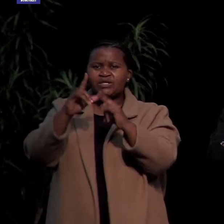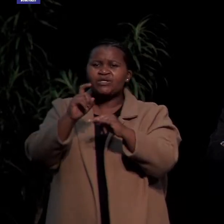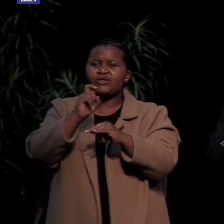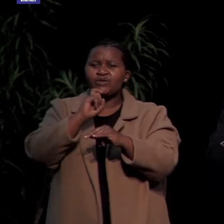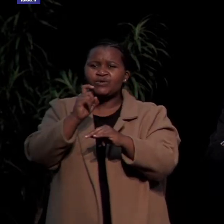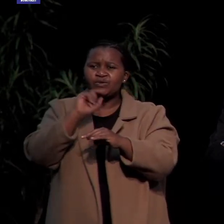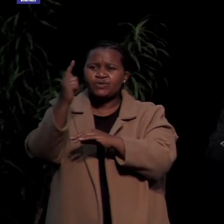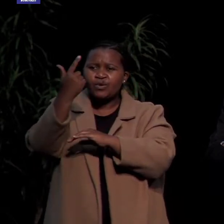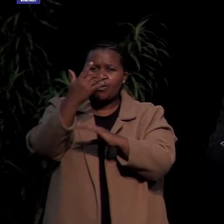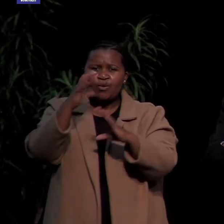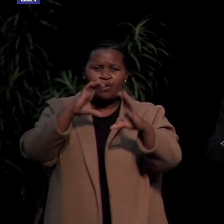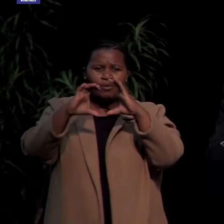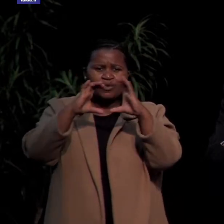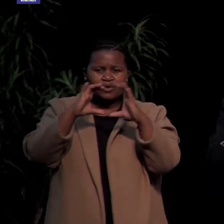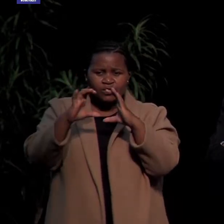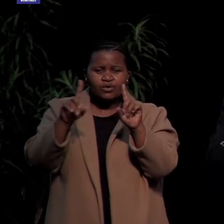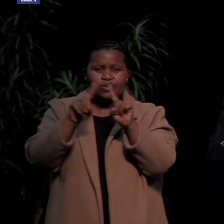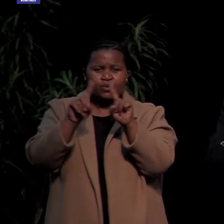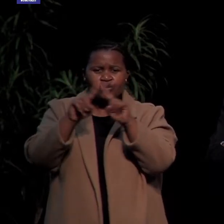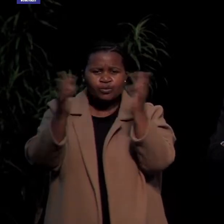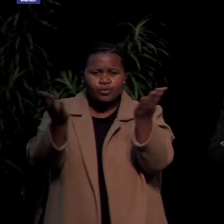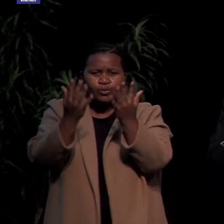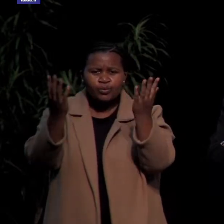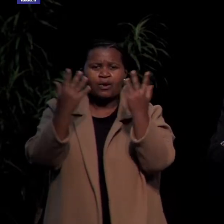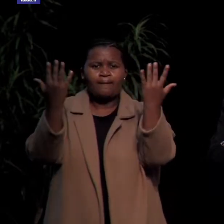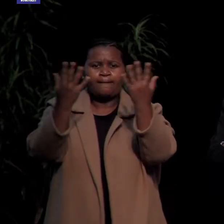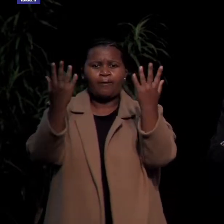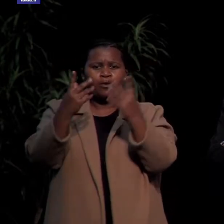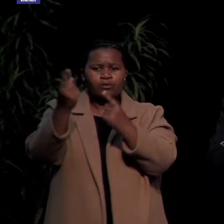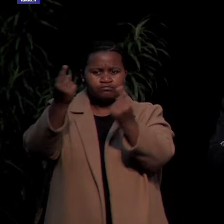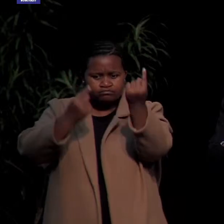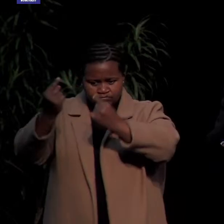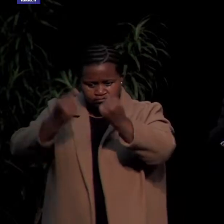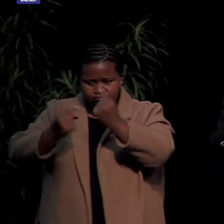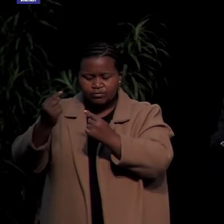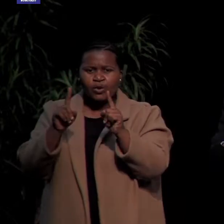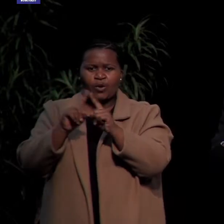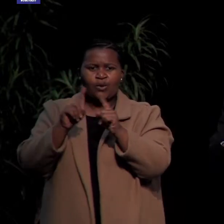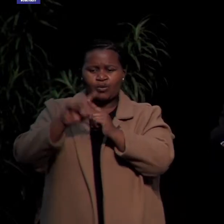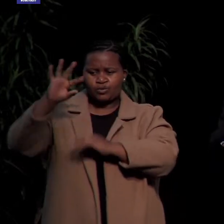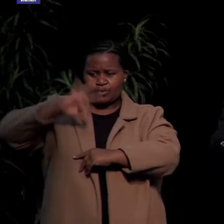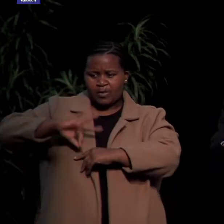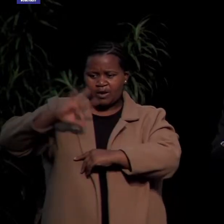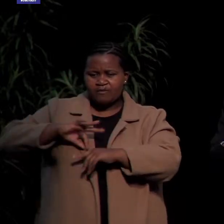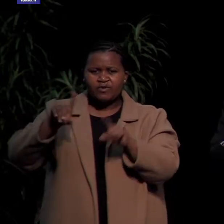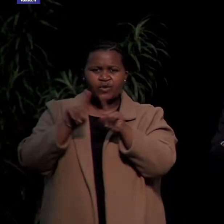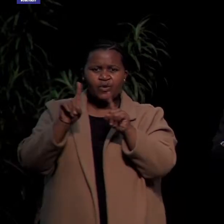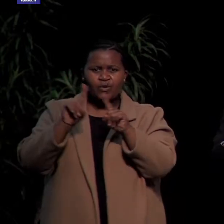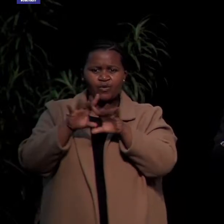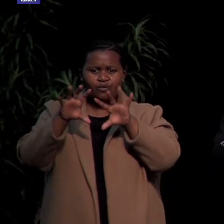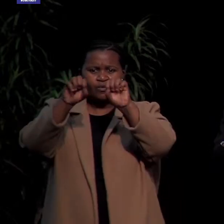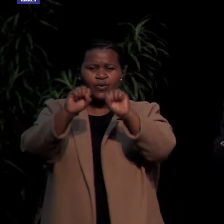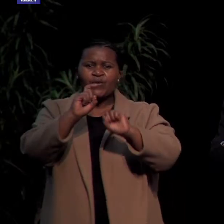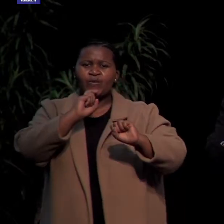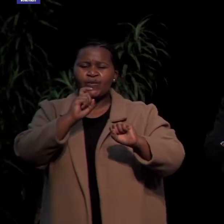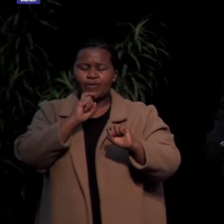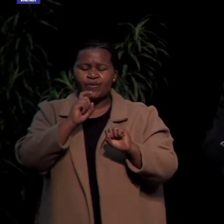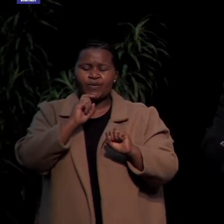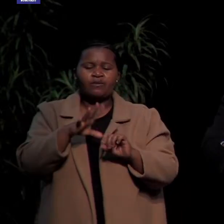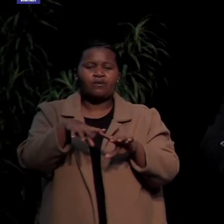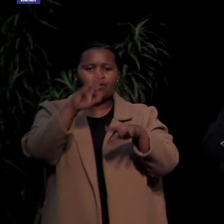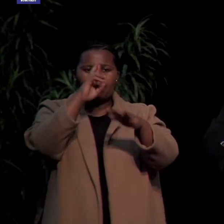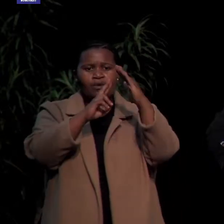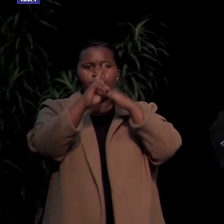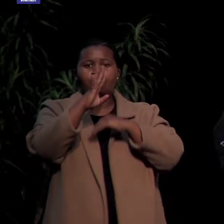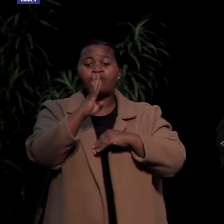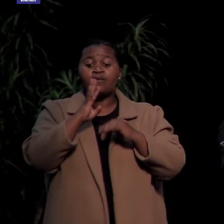its communication platforms to encourage people to come forward and benefit and seize this benefit. Honorable